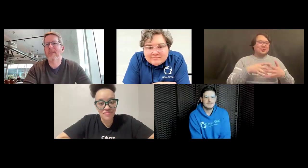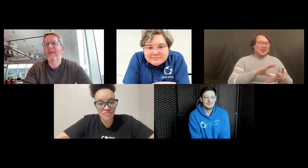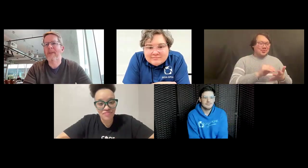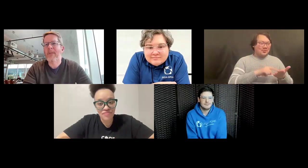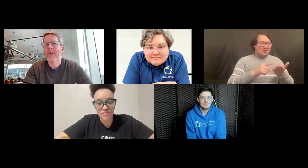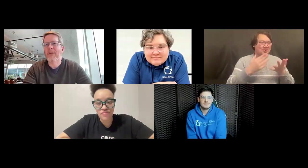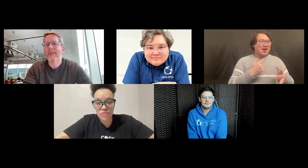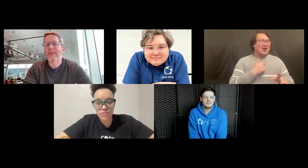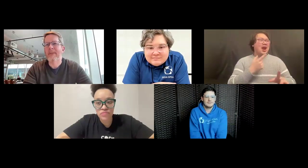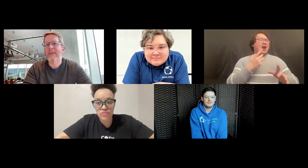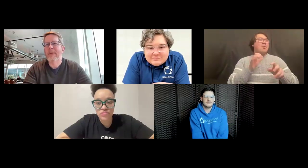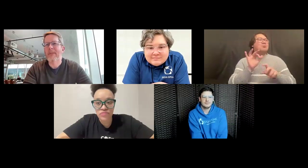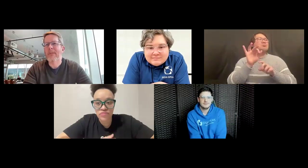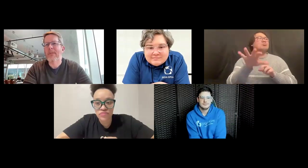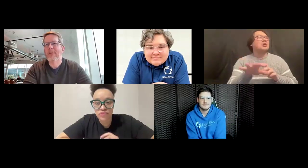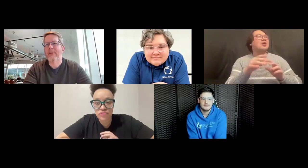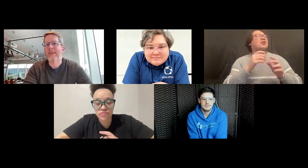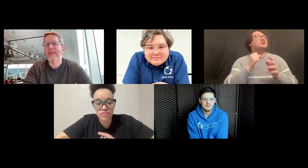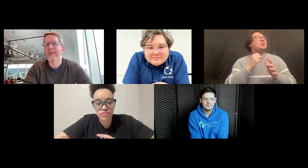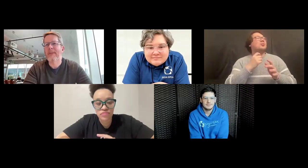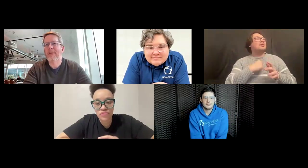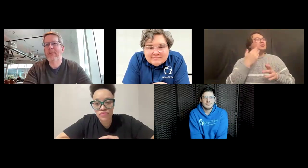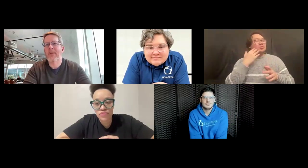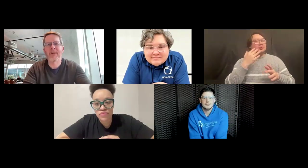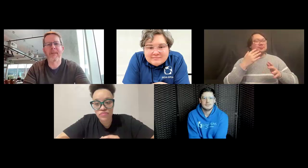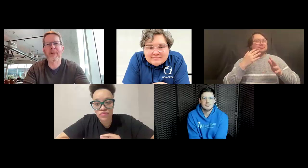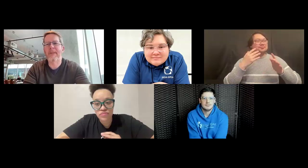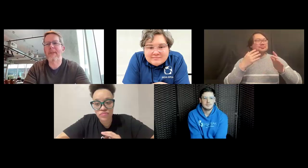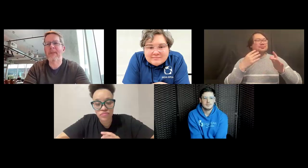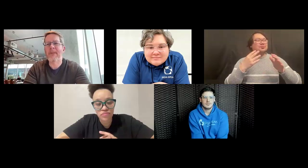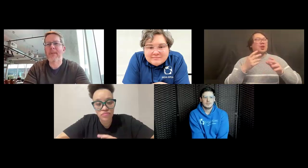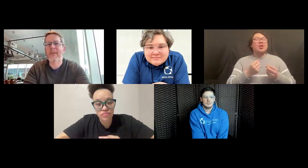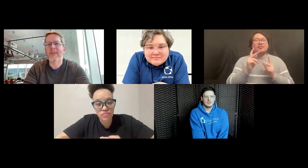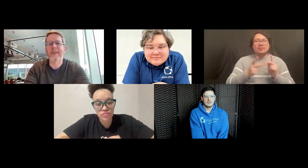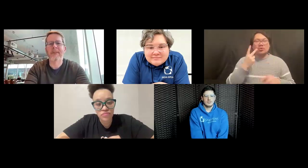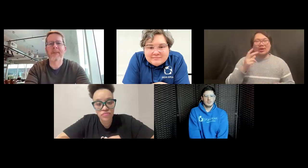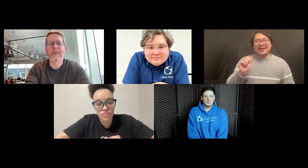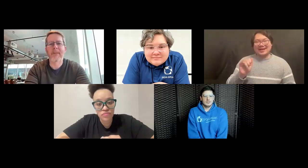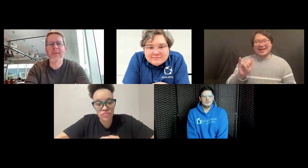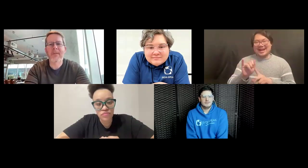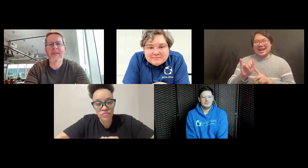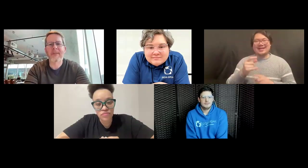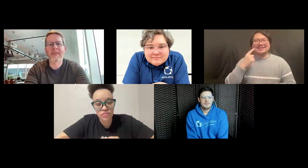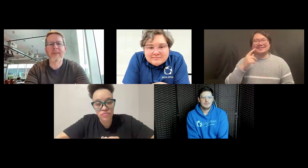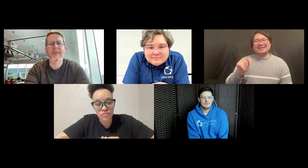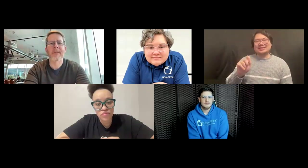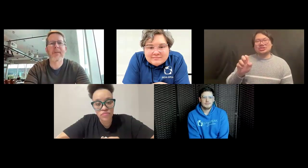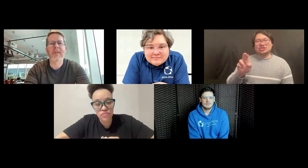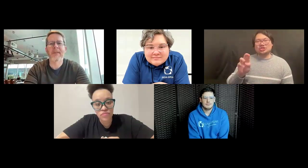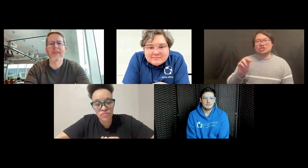Nicholas wants to add too. Um, Something I would just put out there as well is that I know when people see AI,